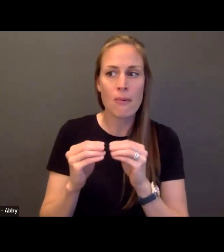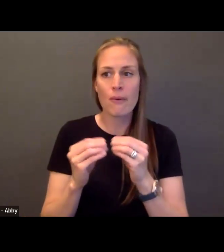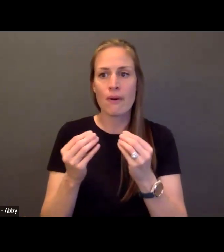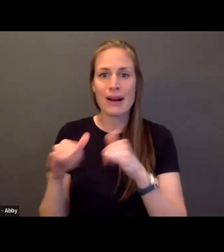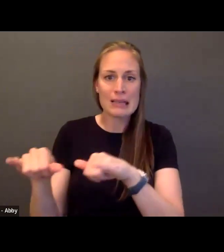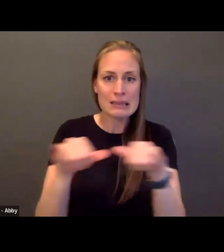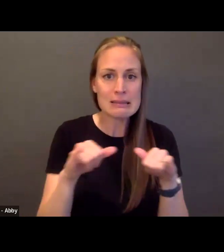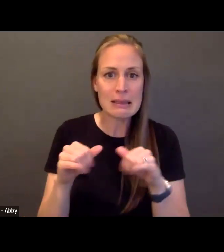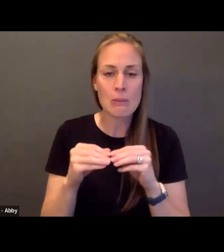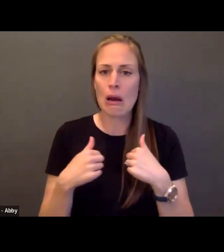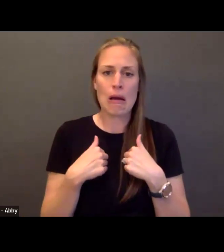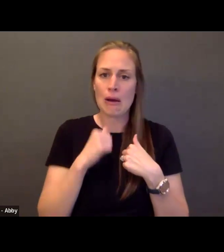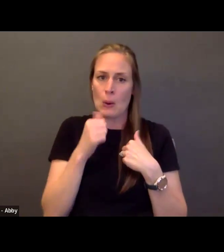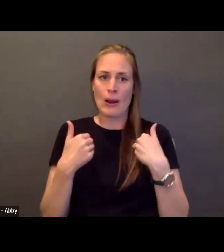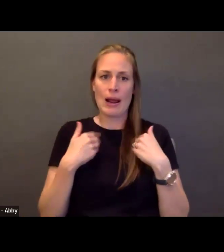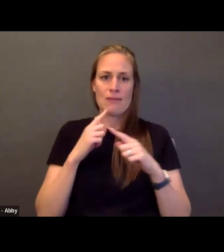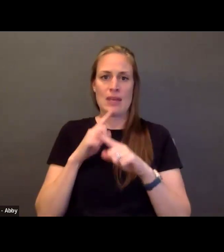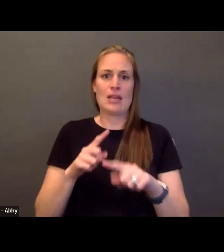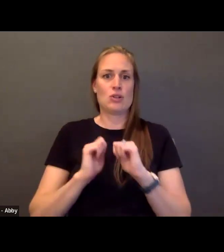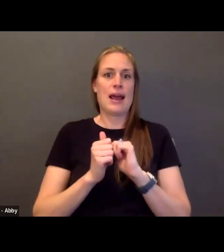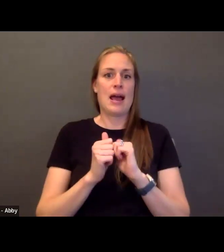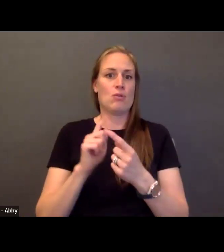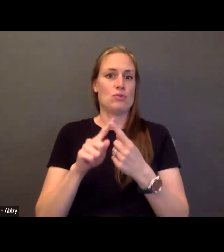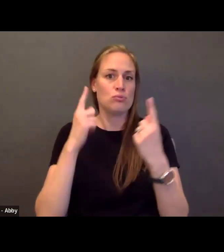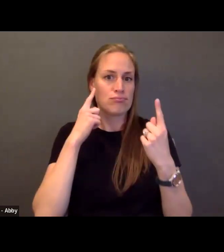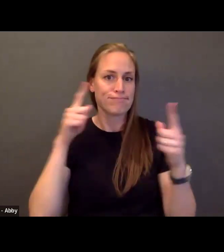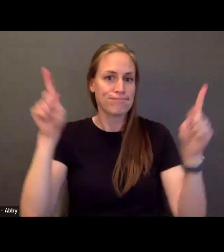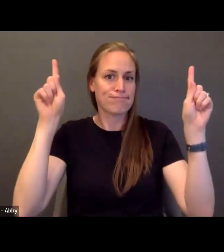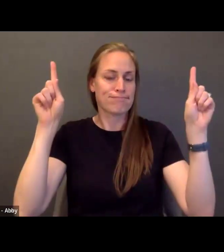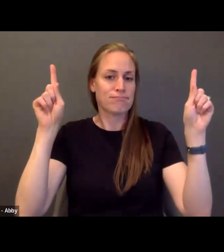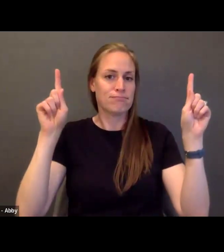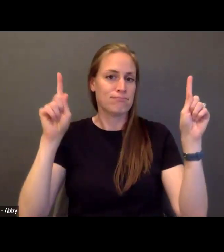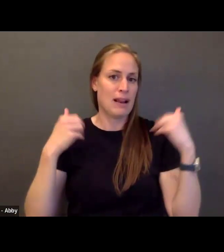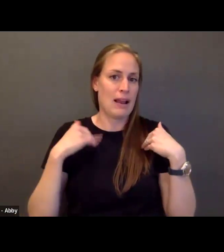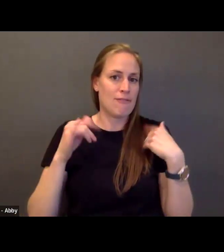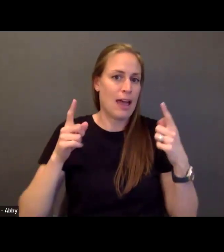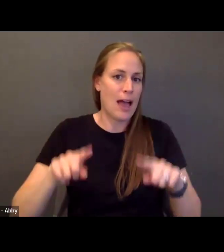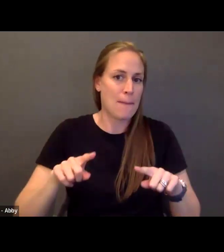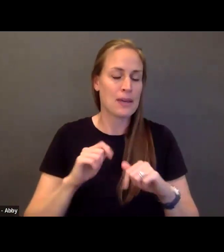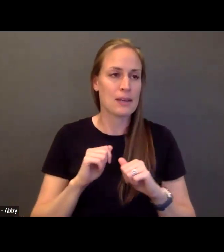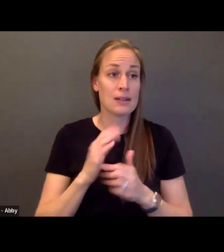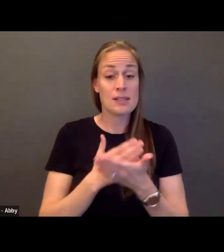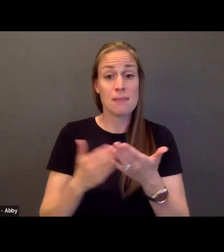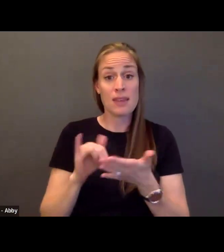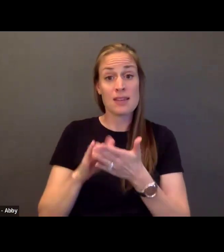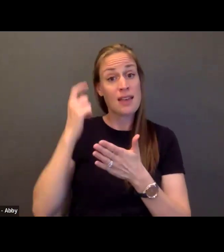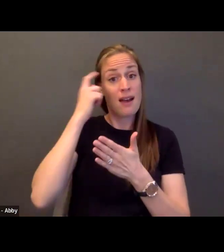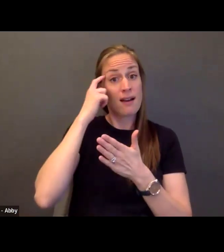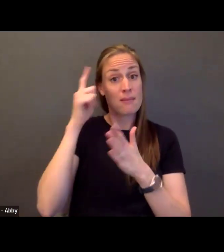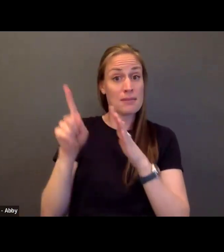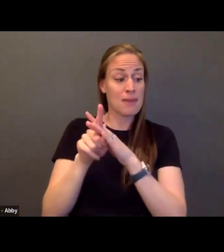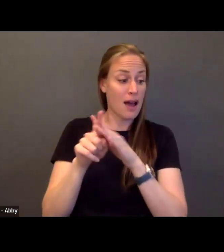the answer on how to get there necessarily. I mean, just some things that come to mind when there's a need